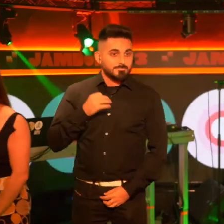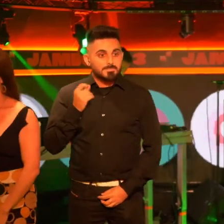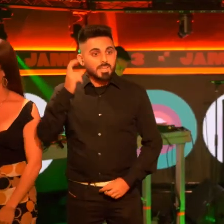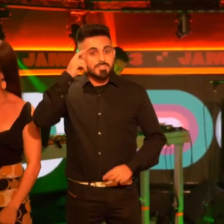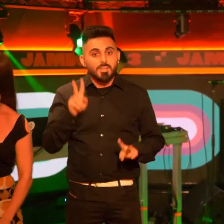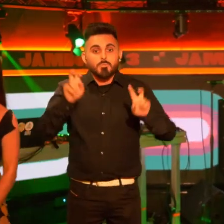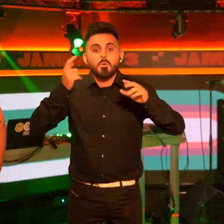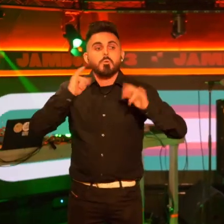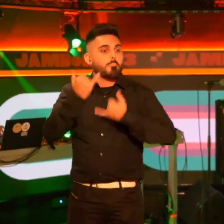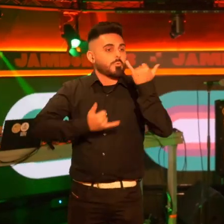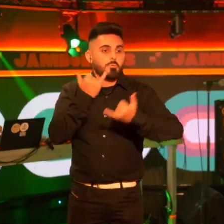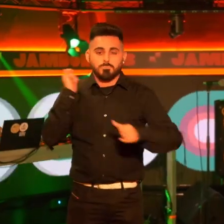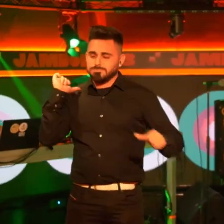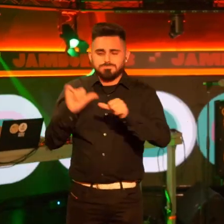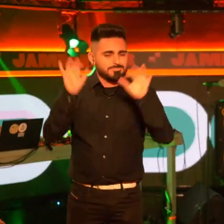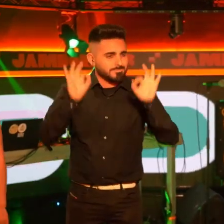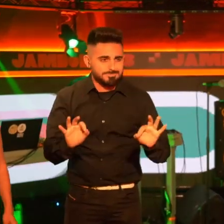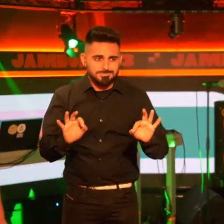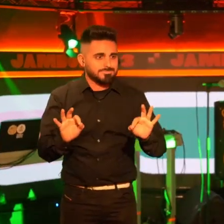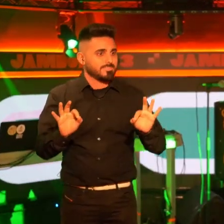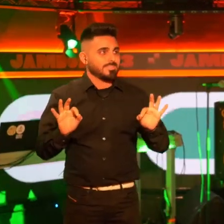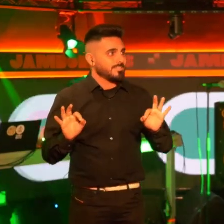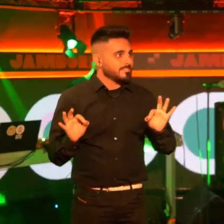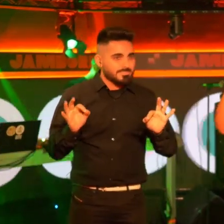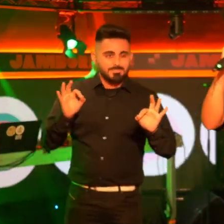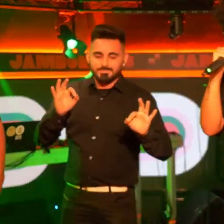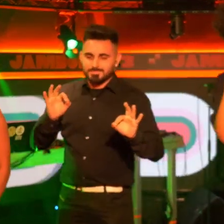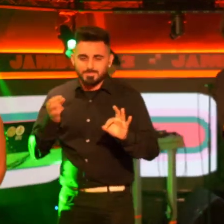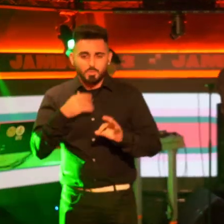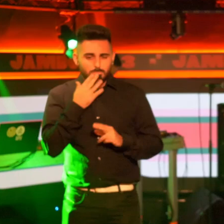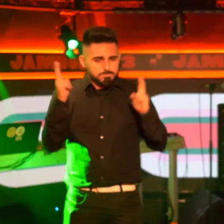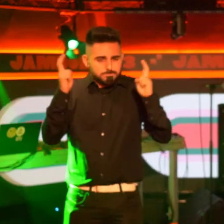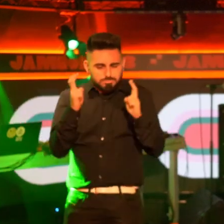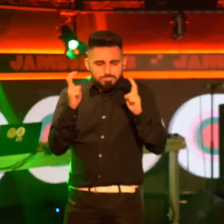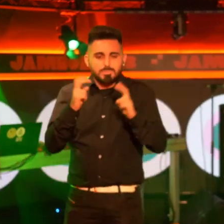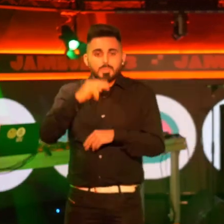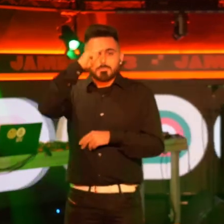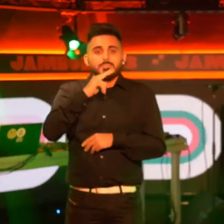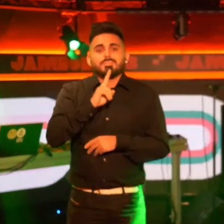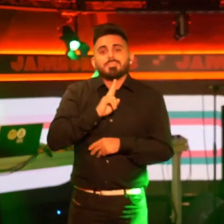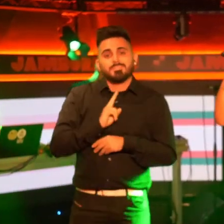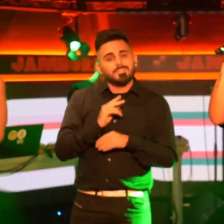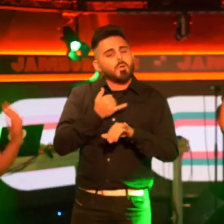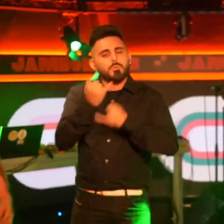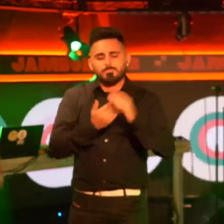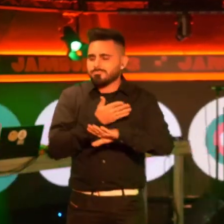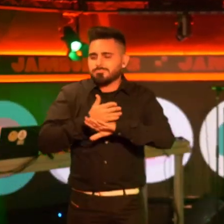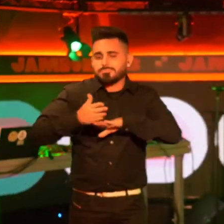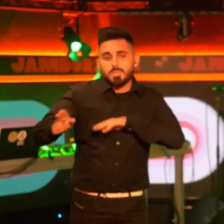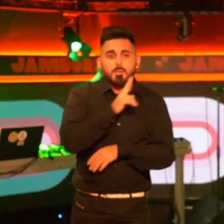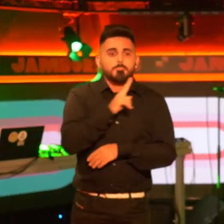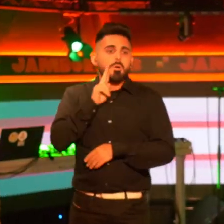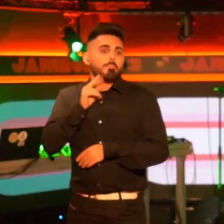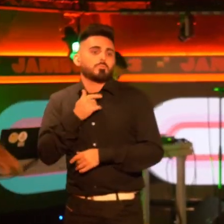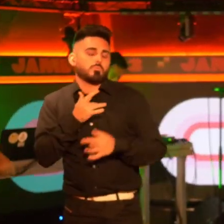Different day, but the same struggle. I'm locked up in my own bubble. Yeah, mama told me please avoid trouble.